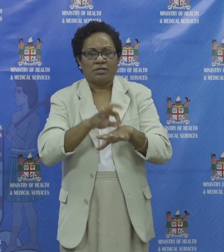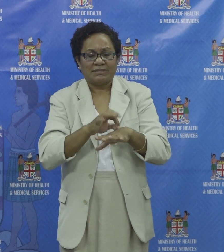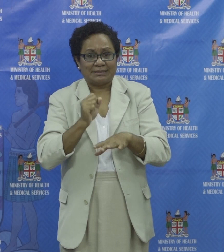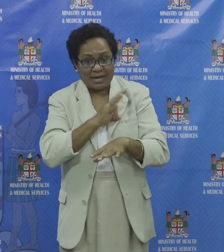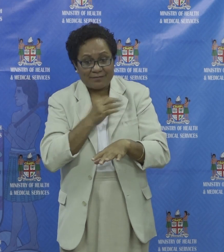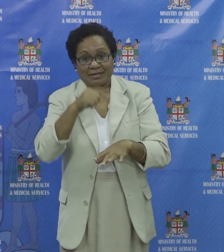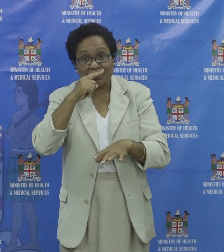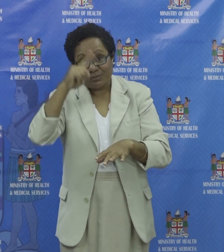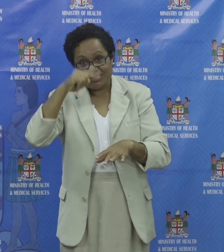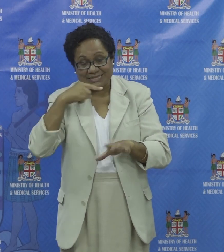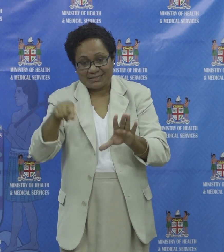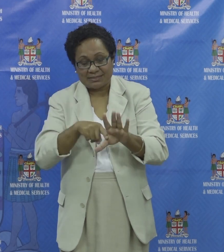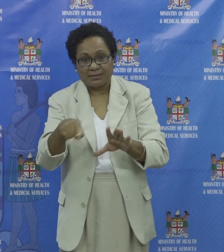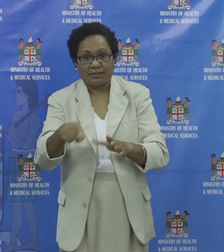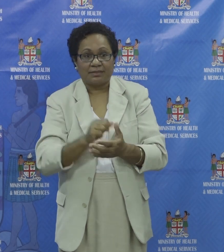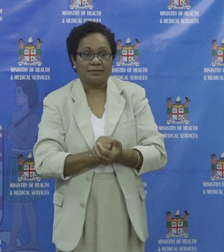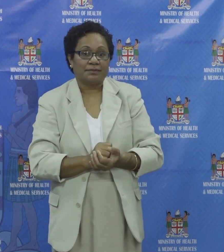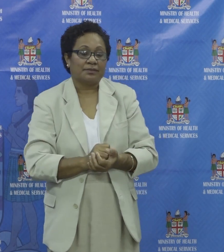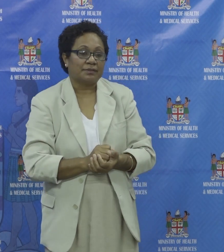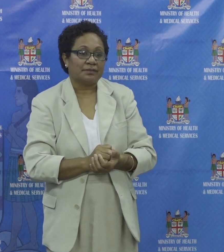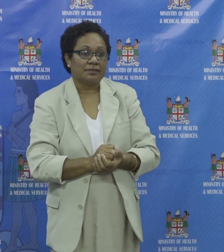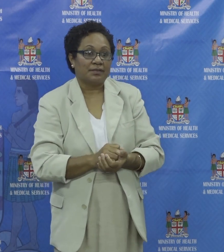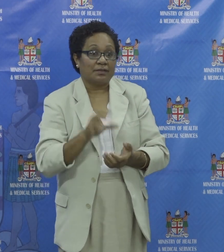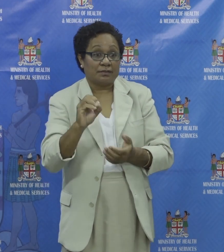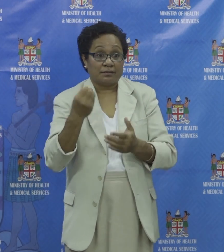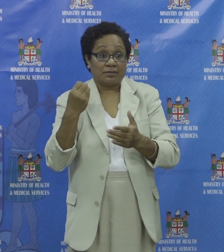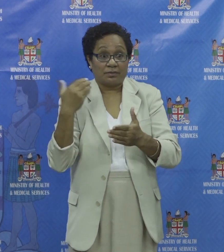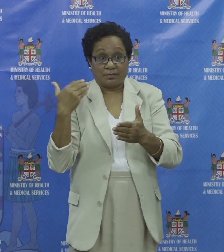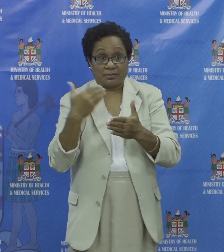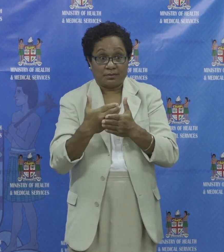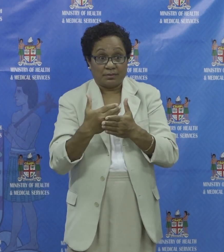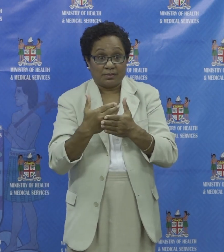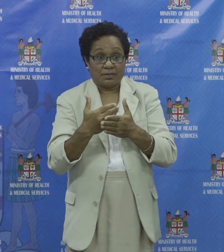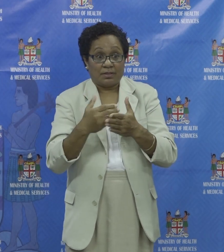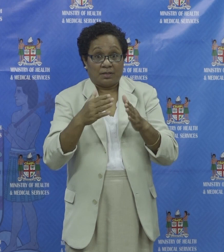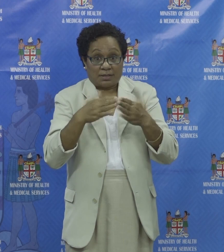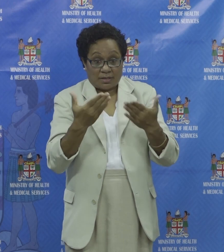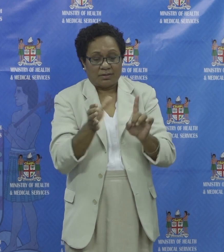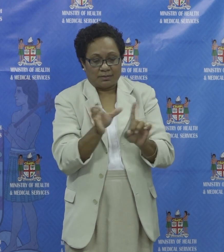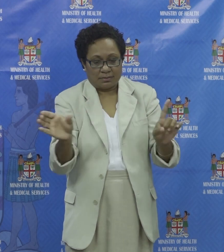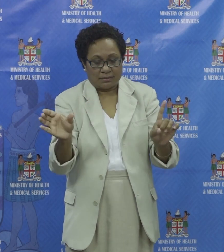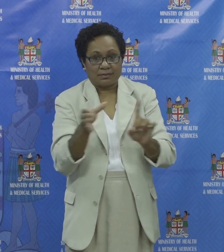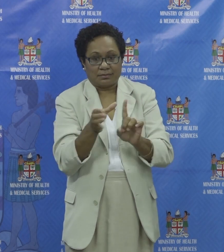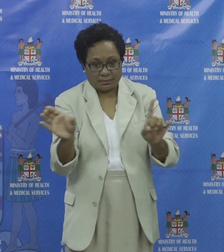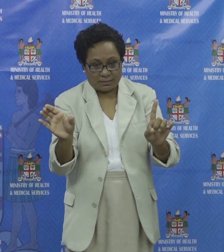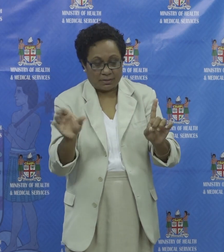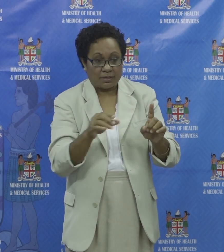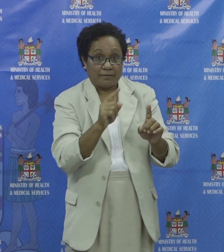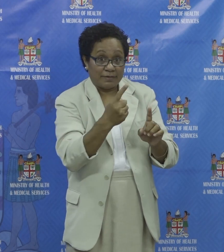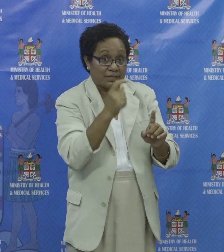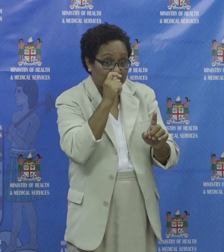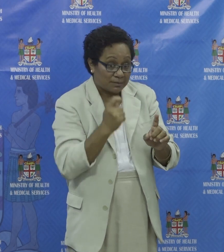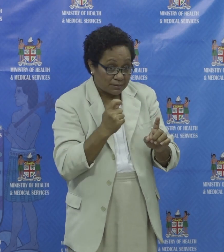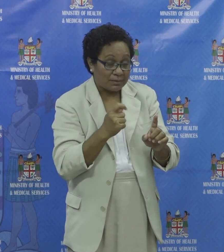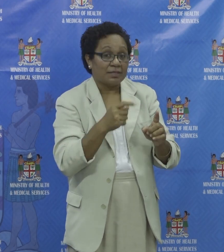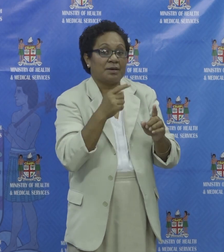existing protocol for weeks had been to isolate every new admission and their carer, have them swabbed and tested before allowing